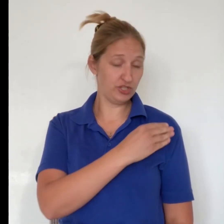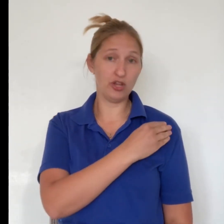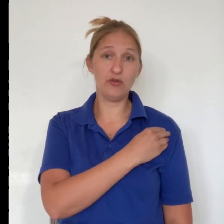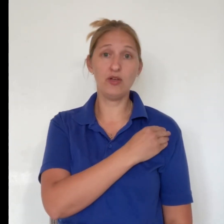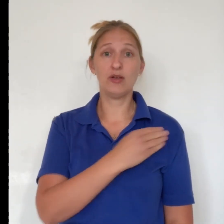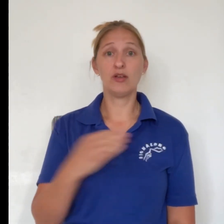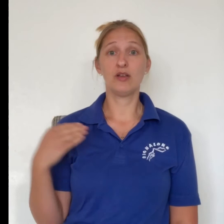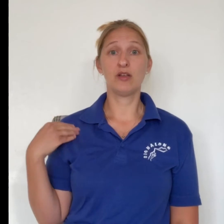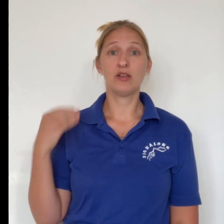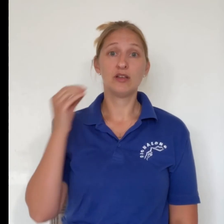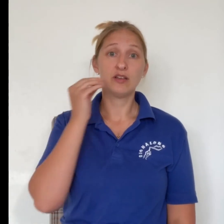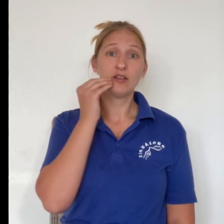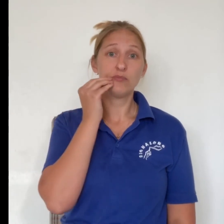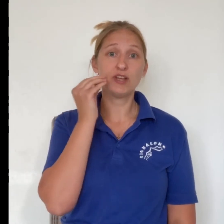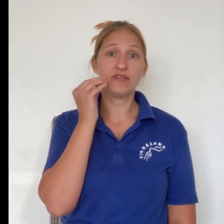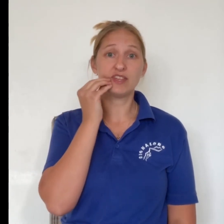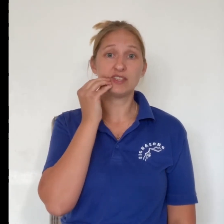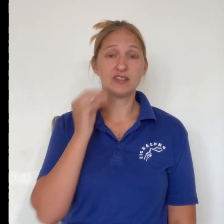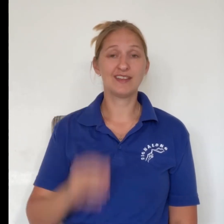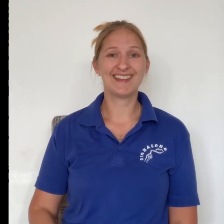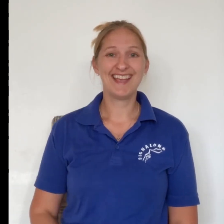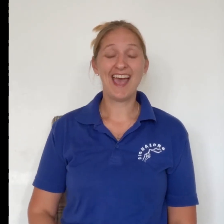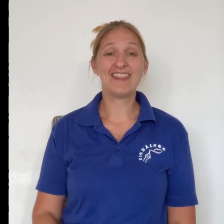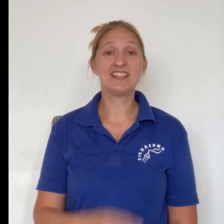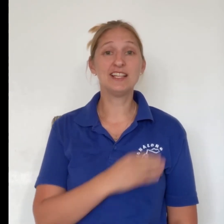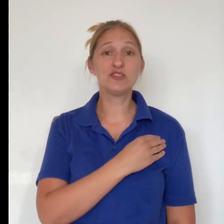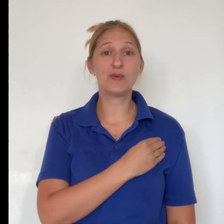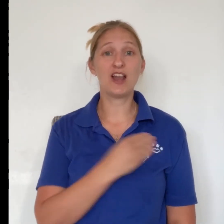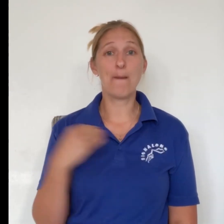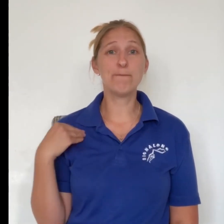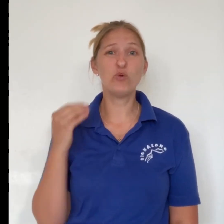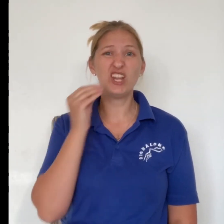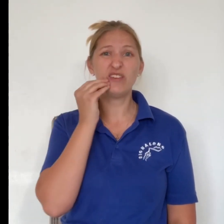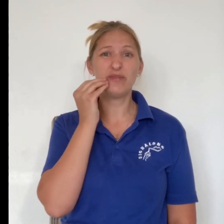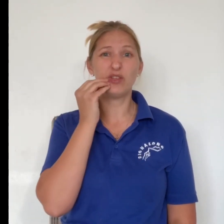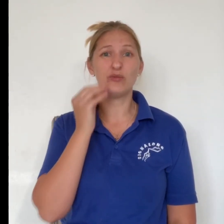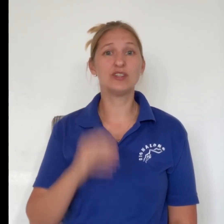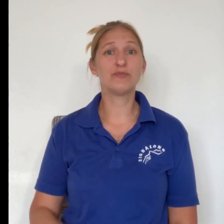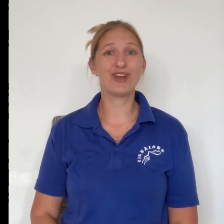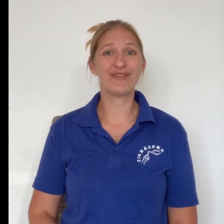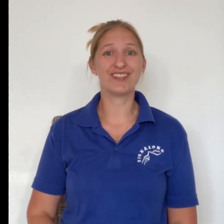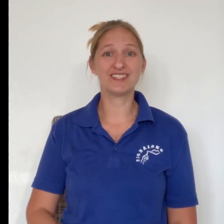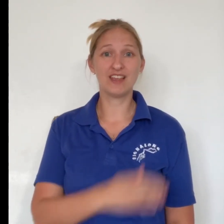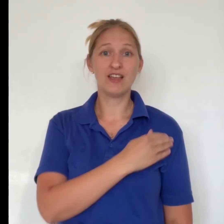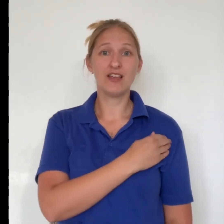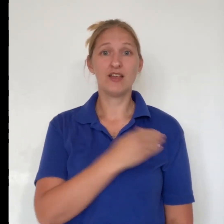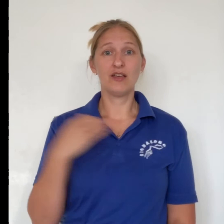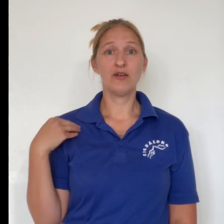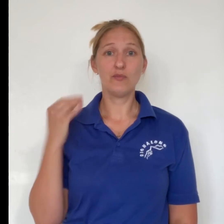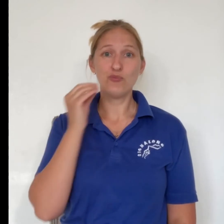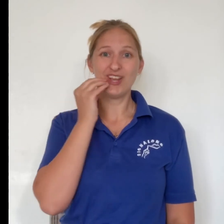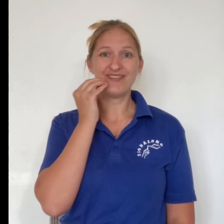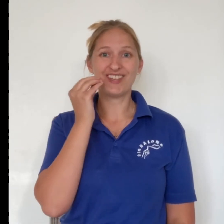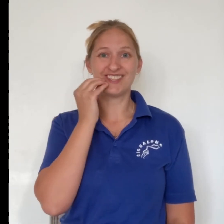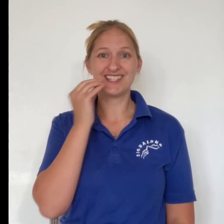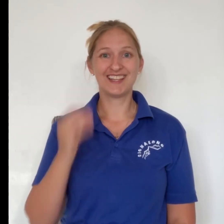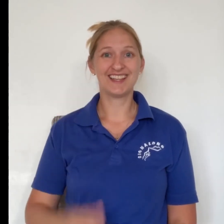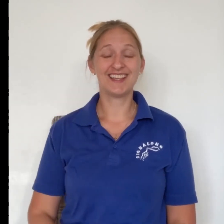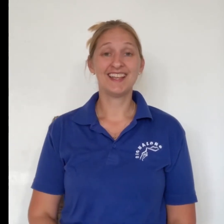do breakfast. And that's a little bit like morning food, breakfast, breakfast.